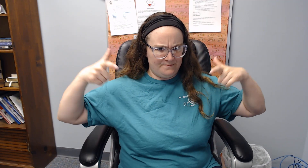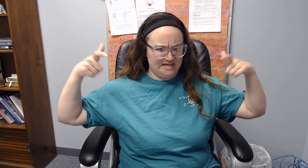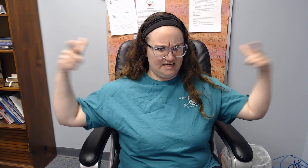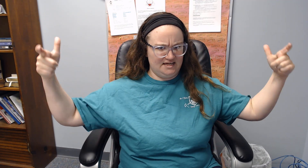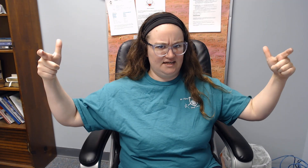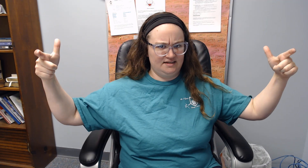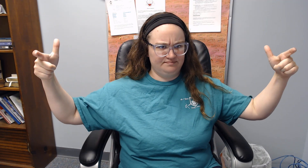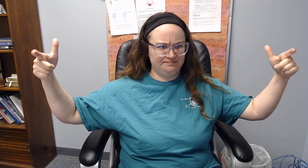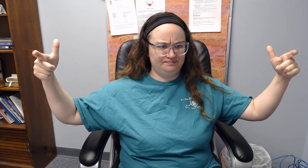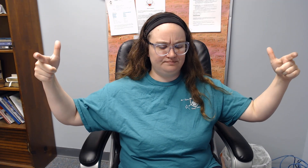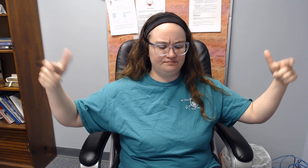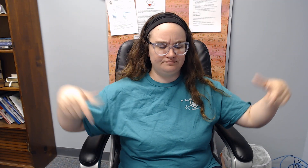Big.